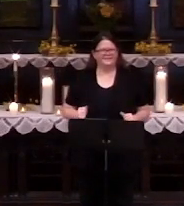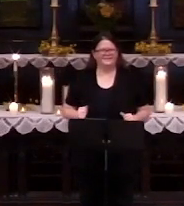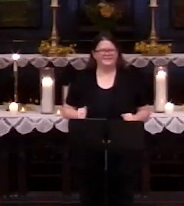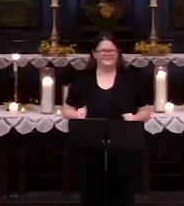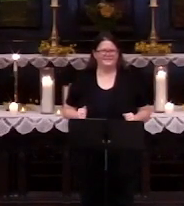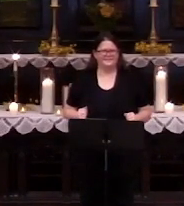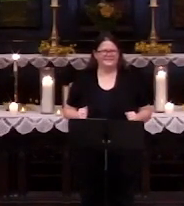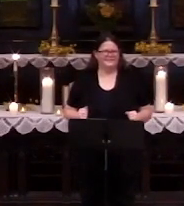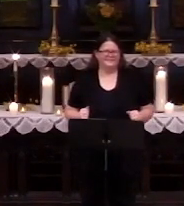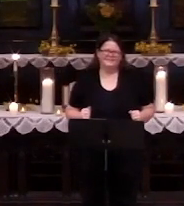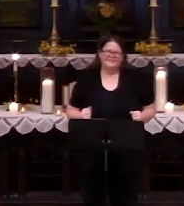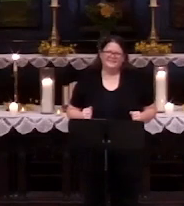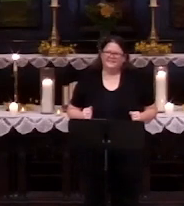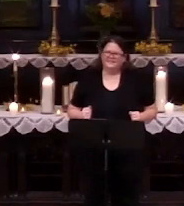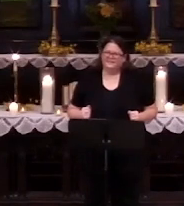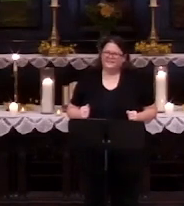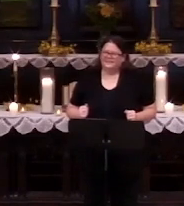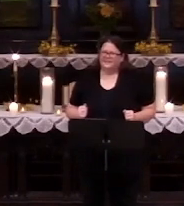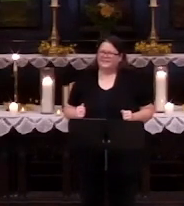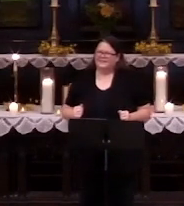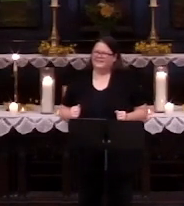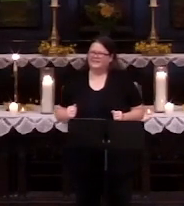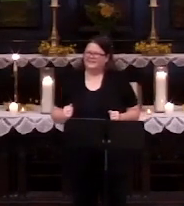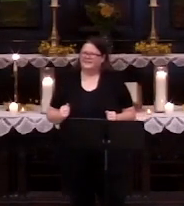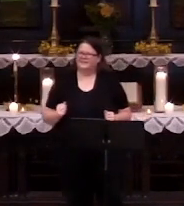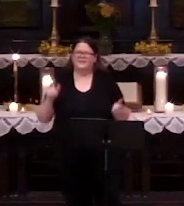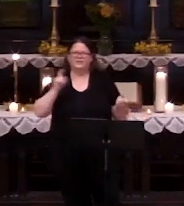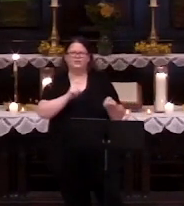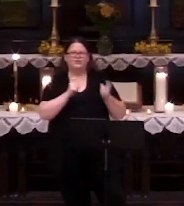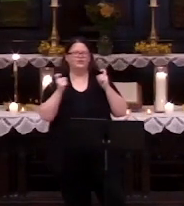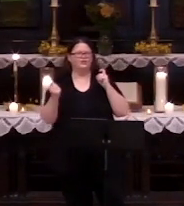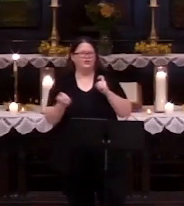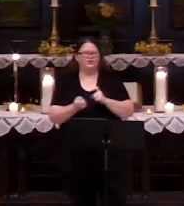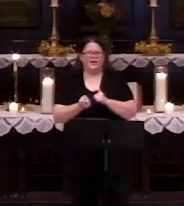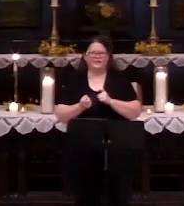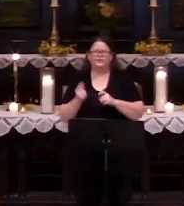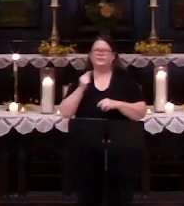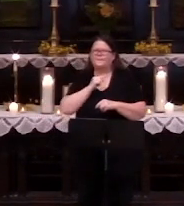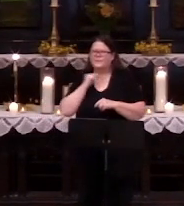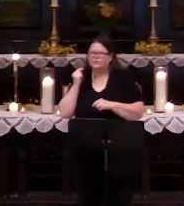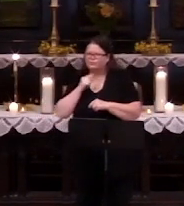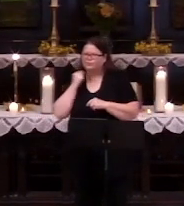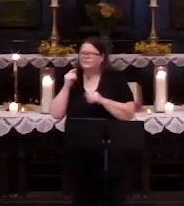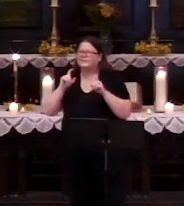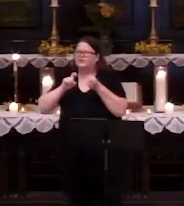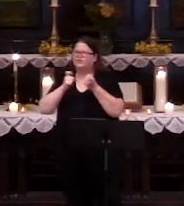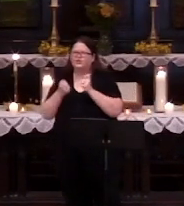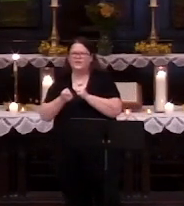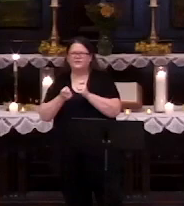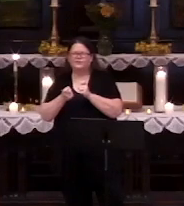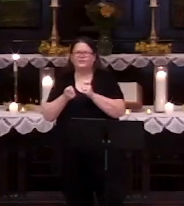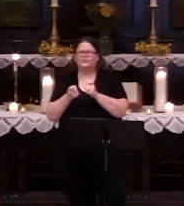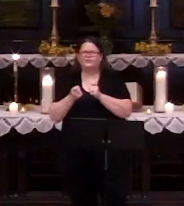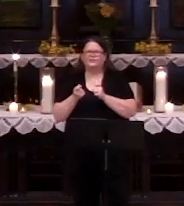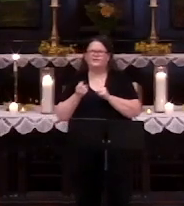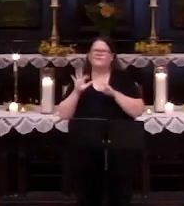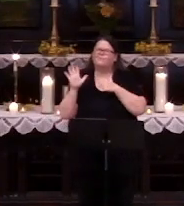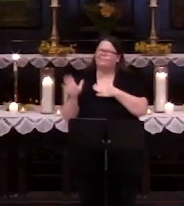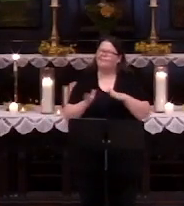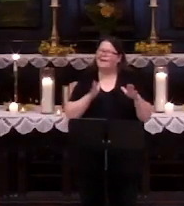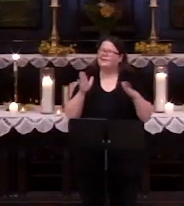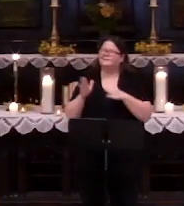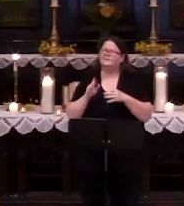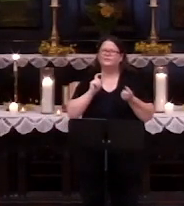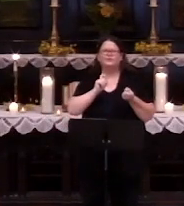celebrate a change in ministry, and a change of plans, change in which